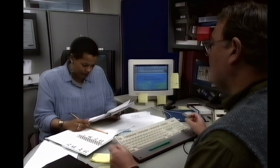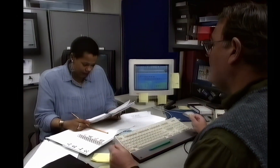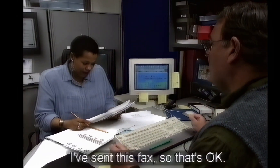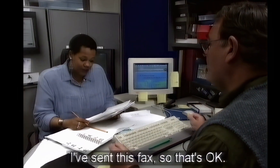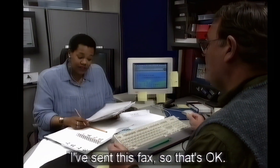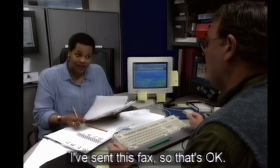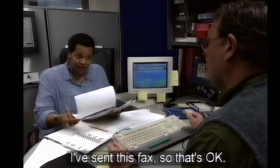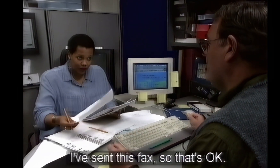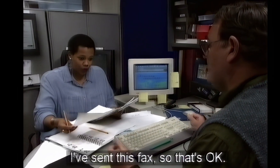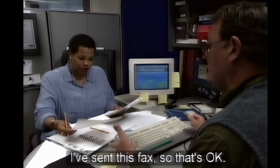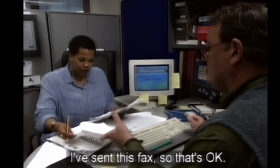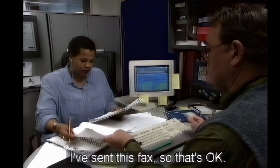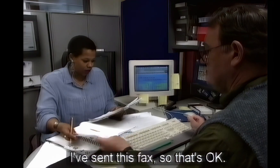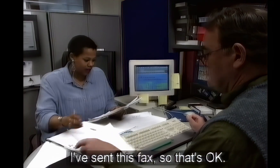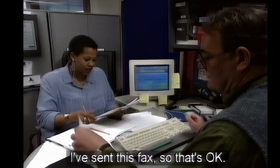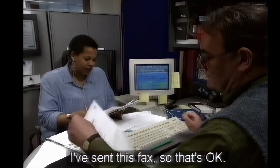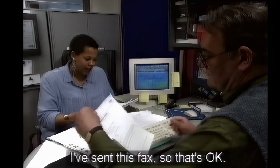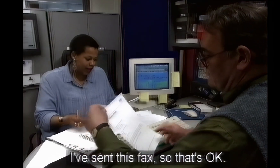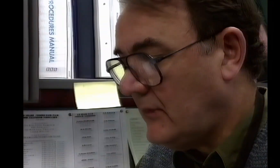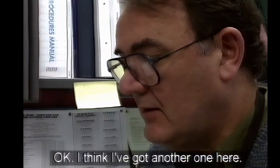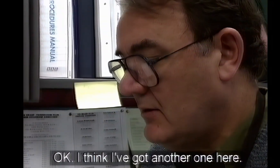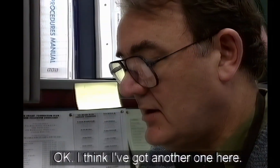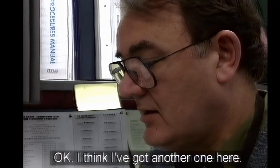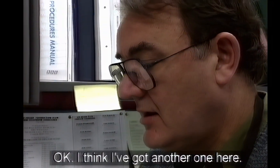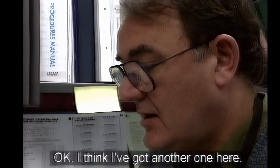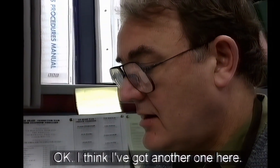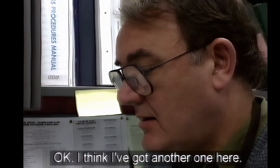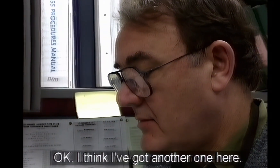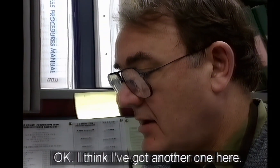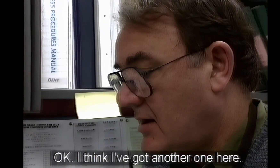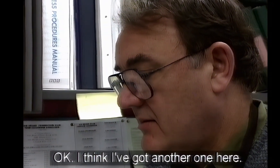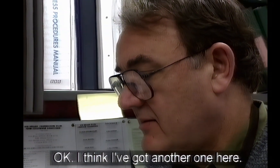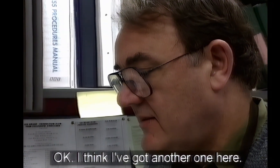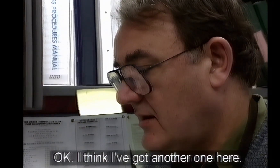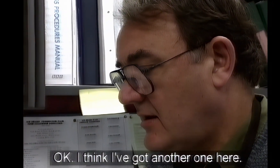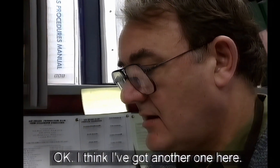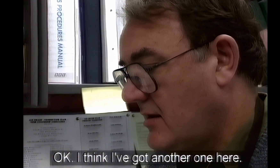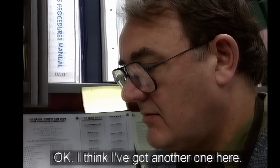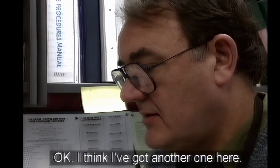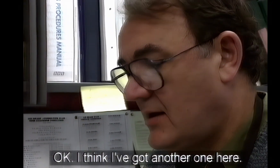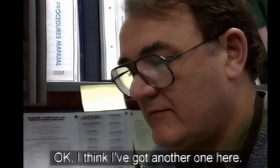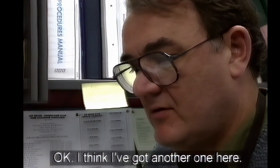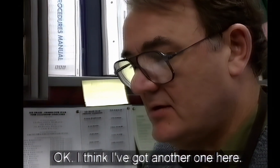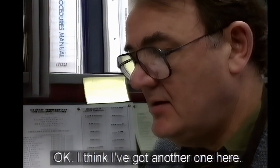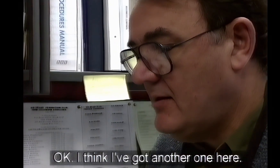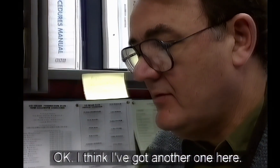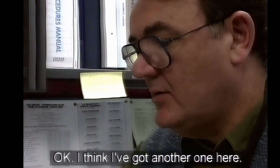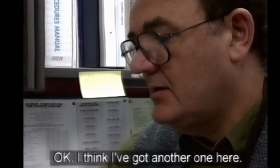I've sent this faxed off for you, so that's okay. Okay. I think that I've got another one